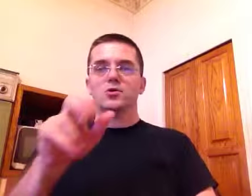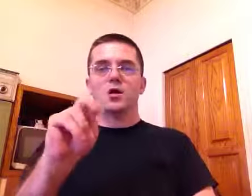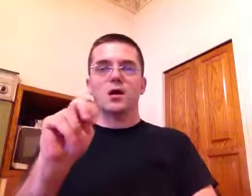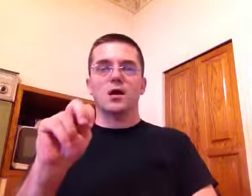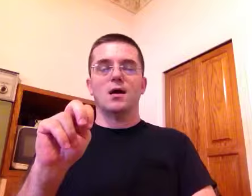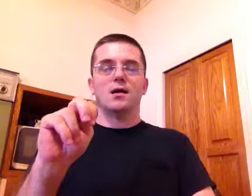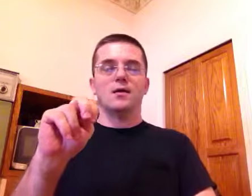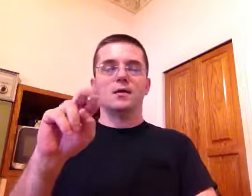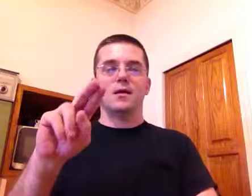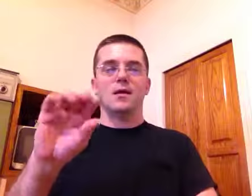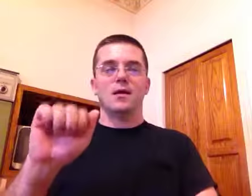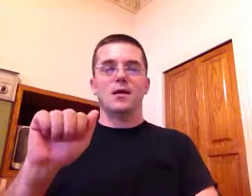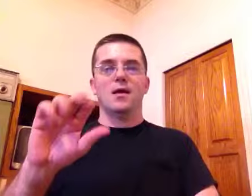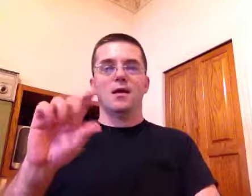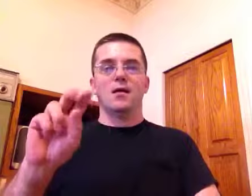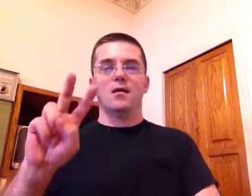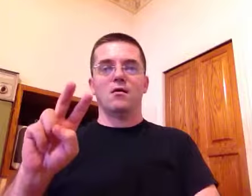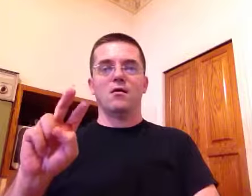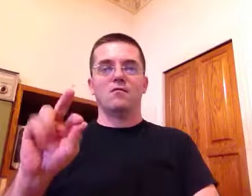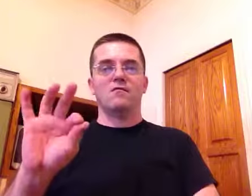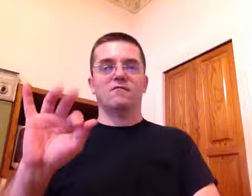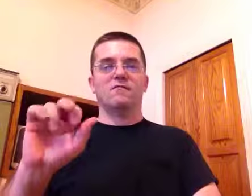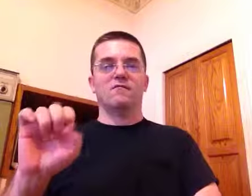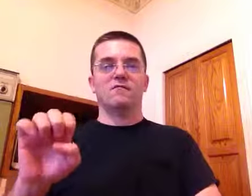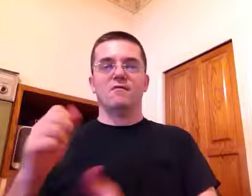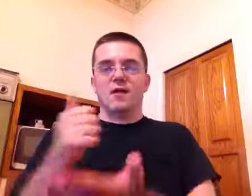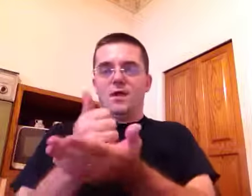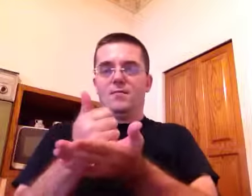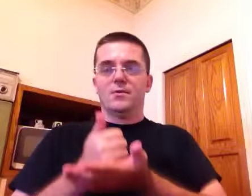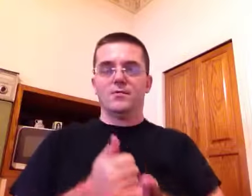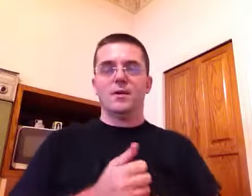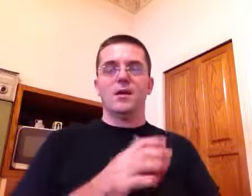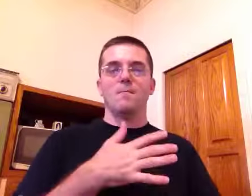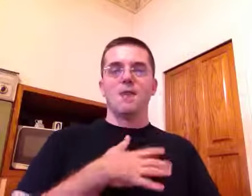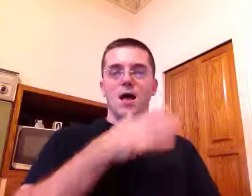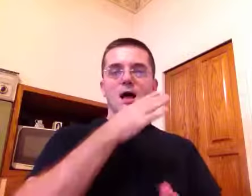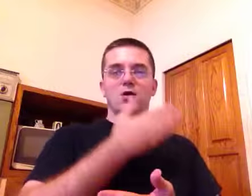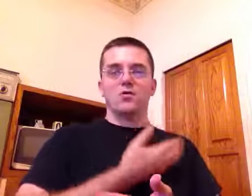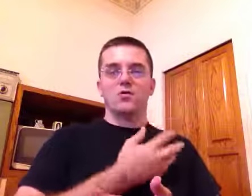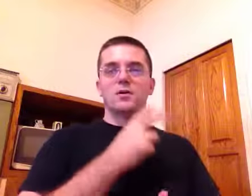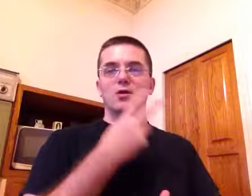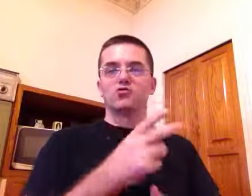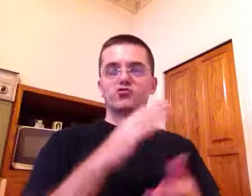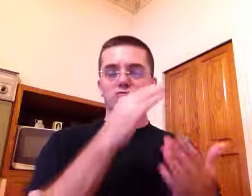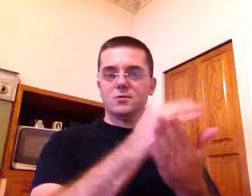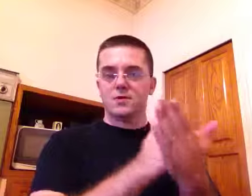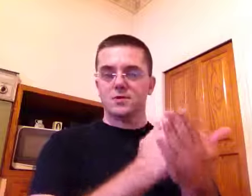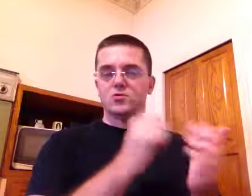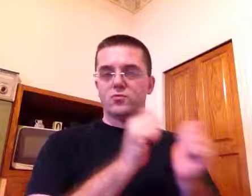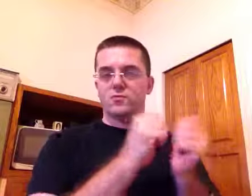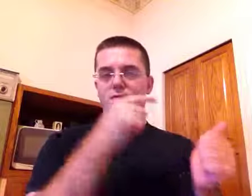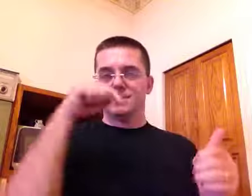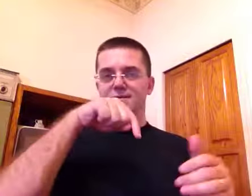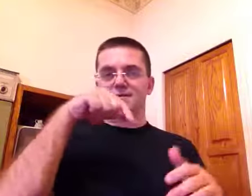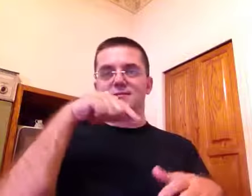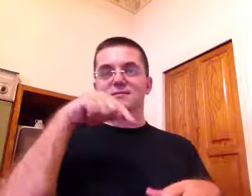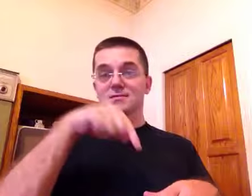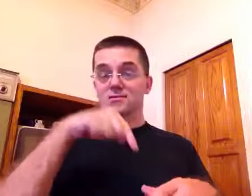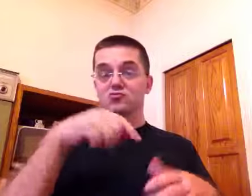Cruz, these are 3 of our big speakers inside of our company. She's on 2 of the lessons with me this time. And so you're going to get a little taste, a